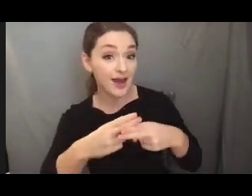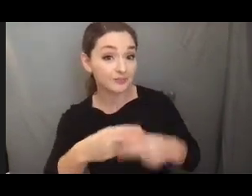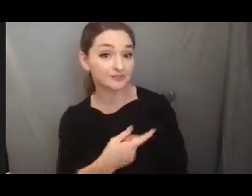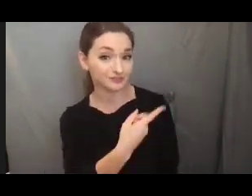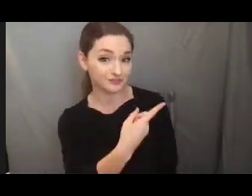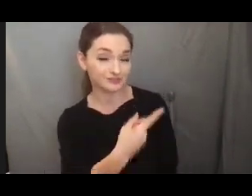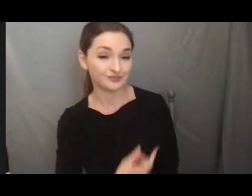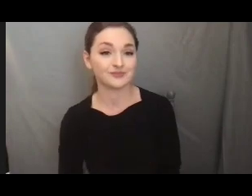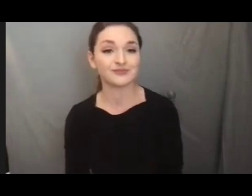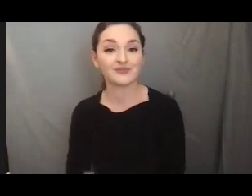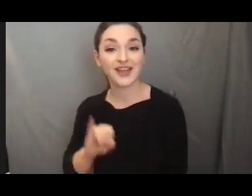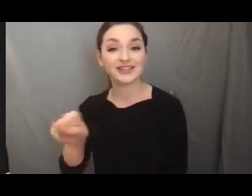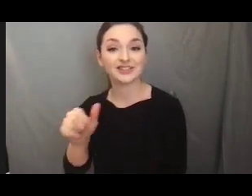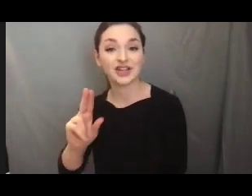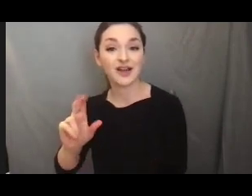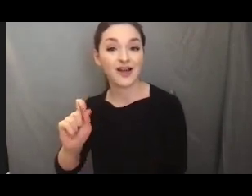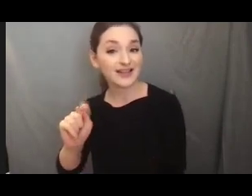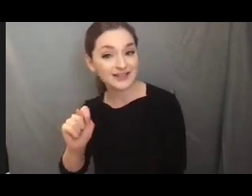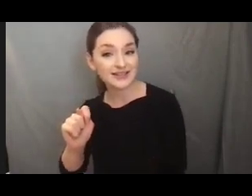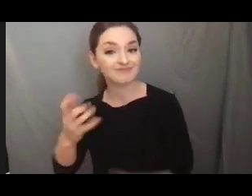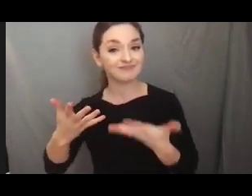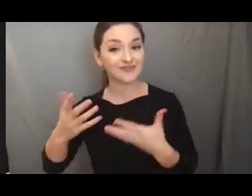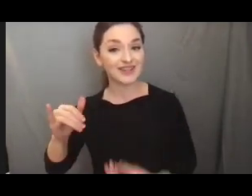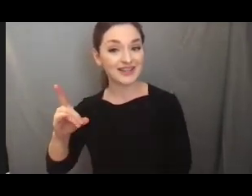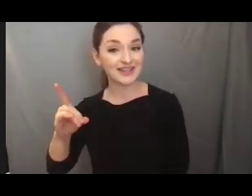it. Just did it.